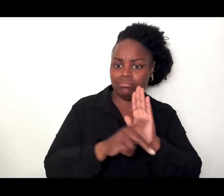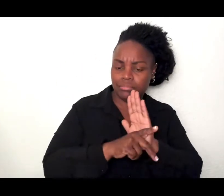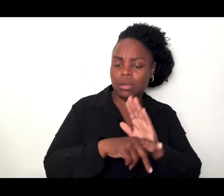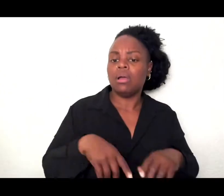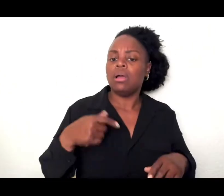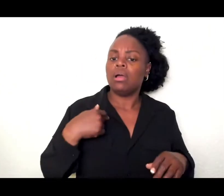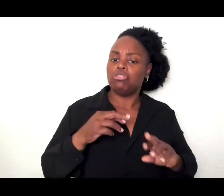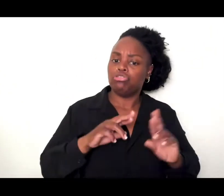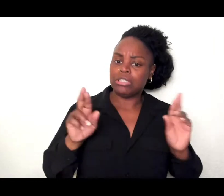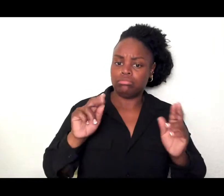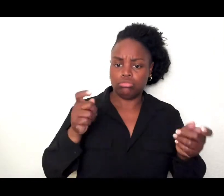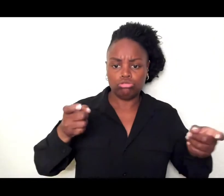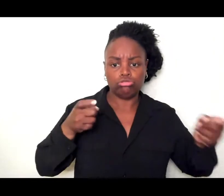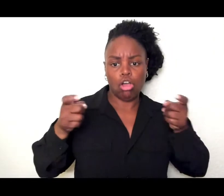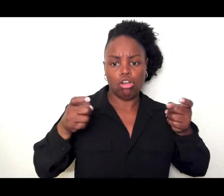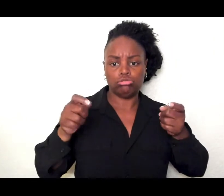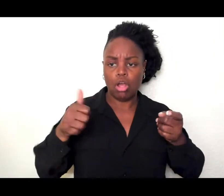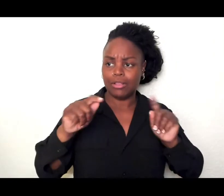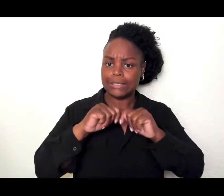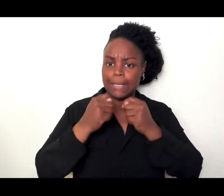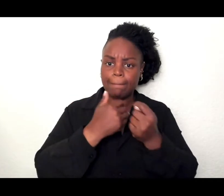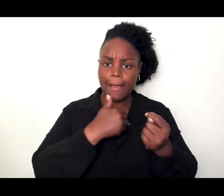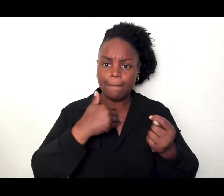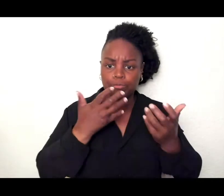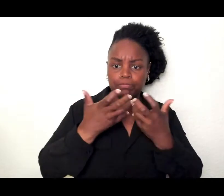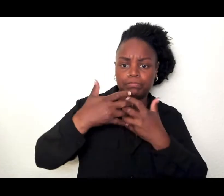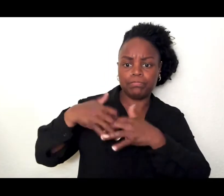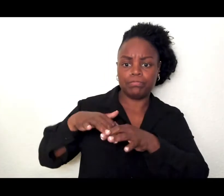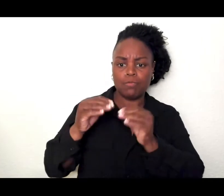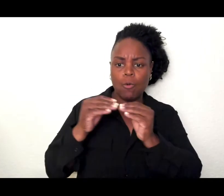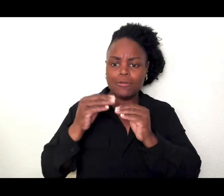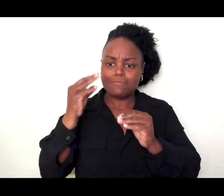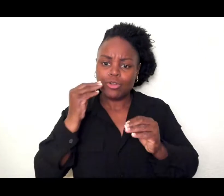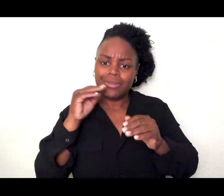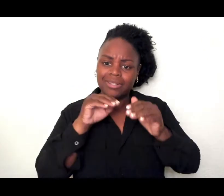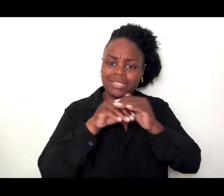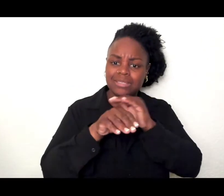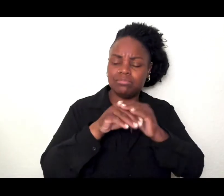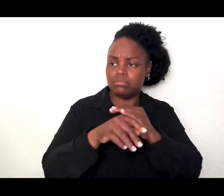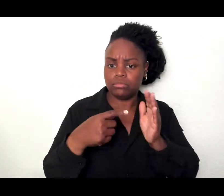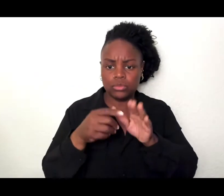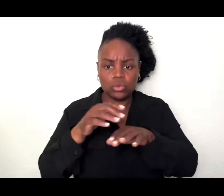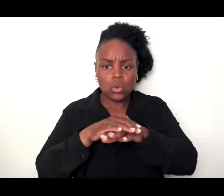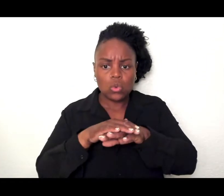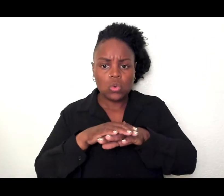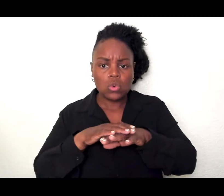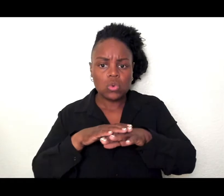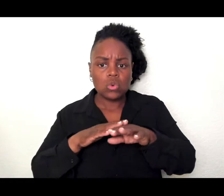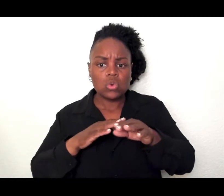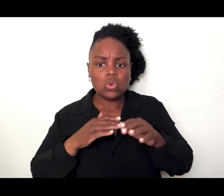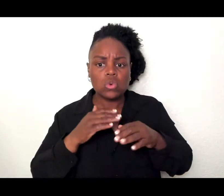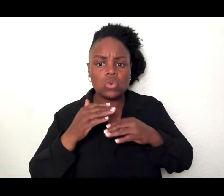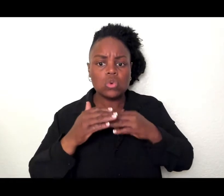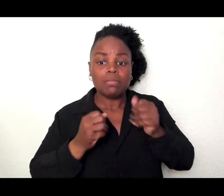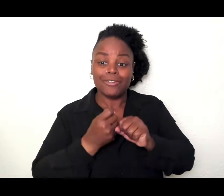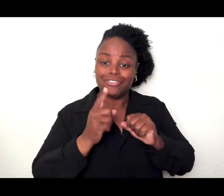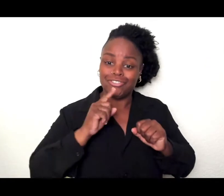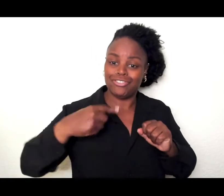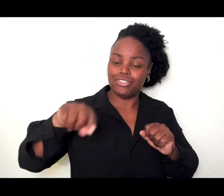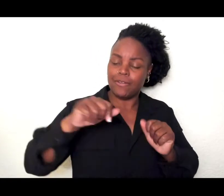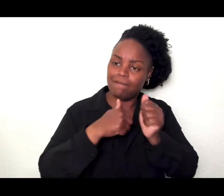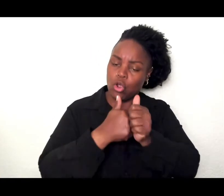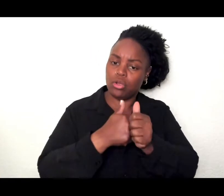I don't think that's necessarily a bad thing. There was an issue around the COVID safety protocol, and someone was possibly not going to be involved